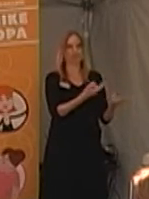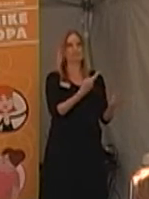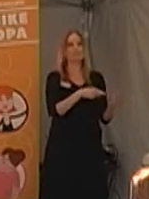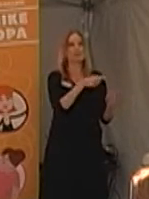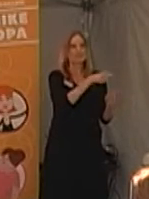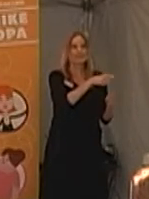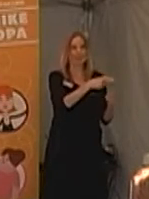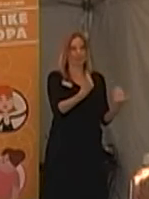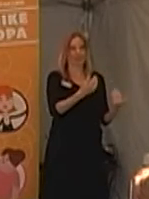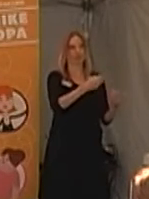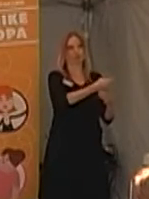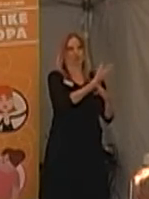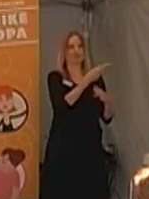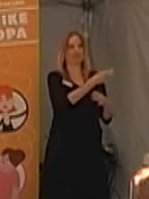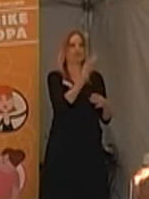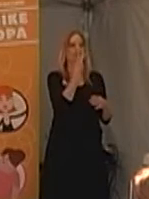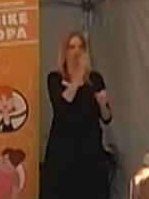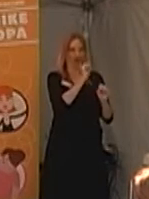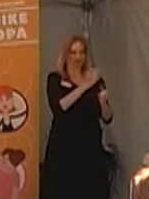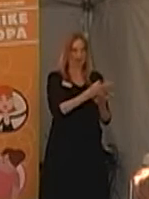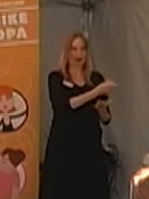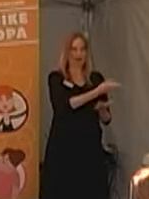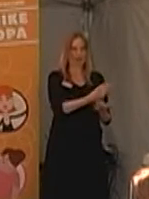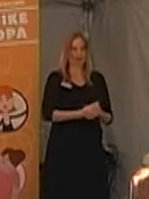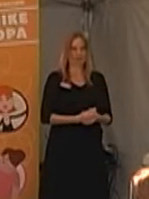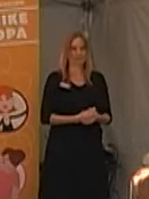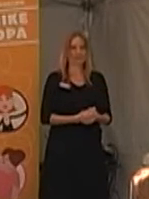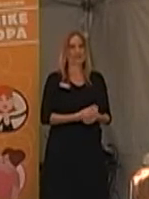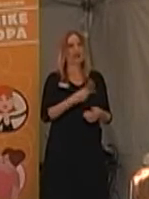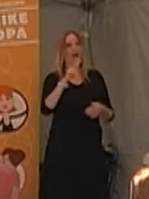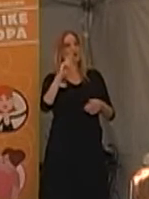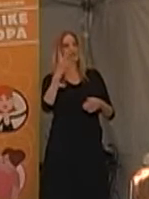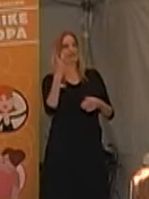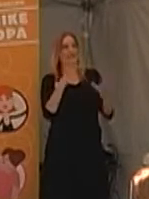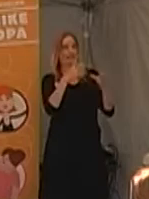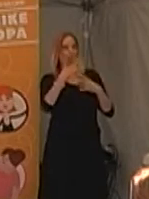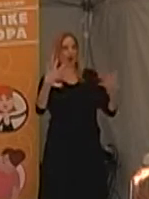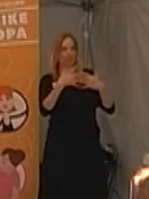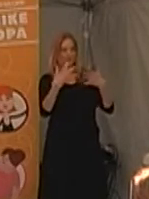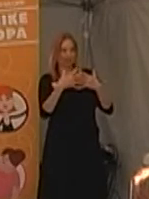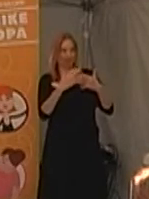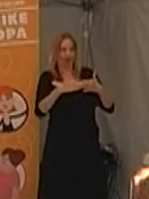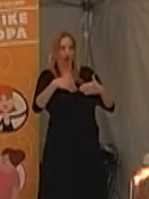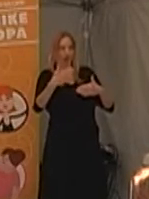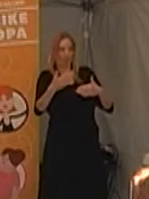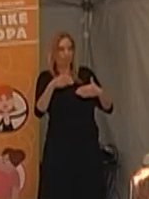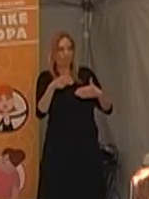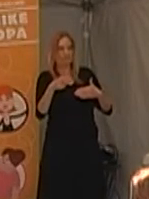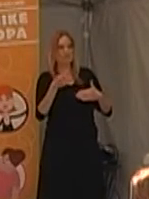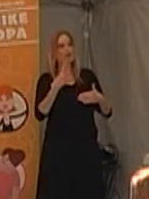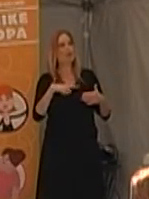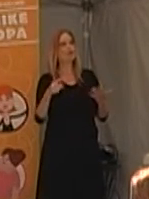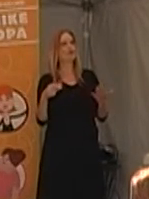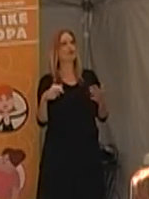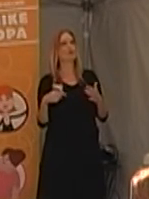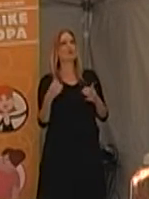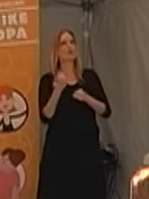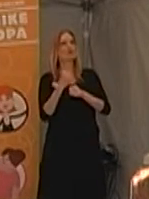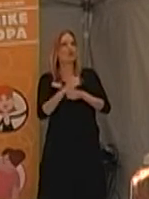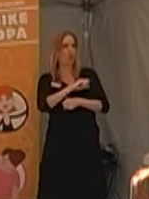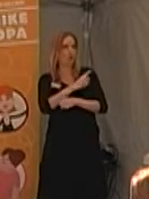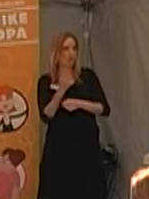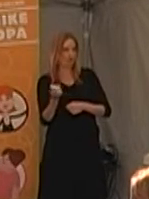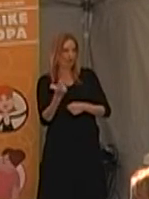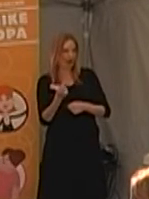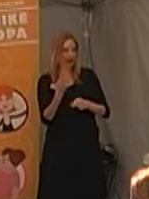and much of Scandinavia. Again, after the Second World War, there was a shortage in the labour force, so they sat down,